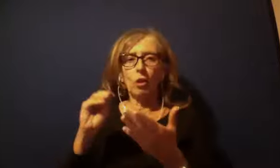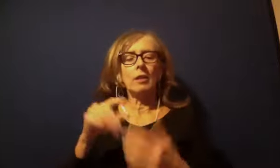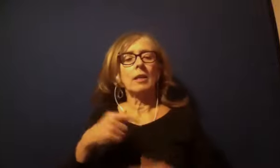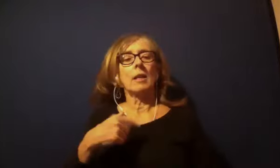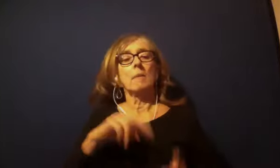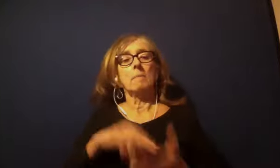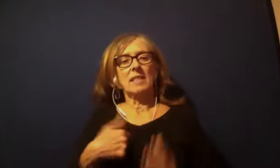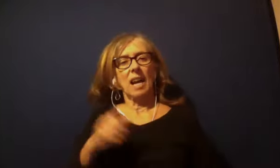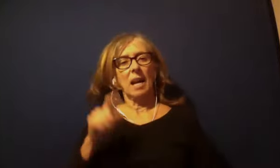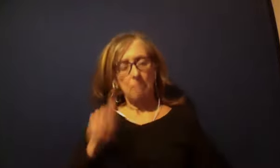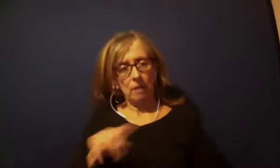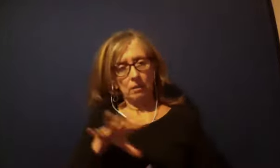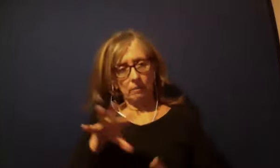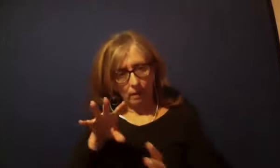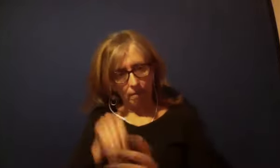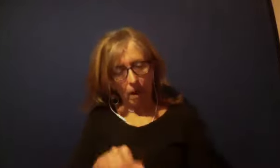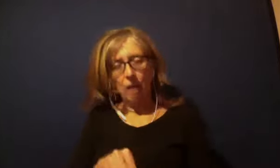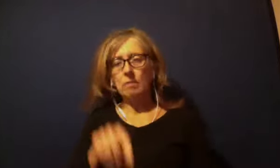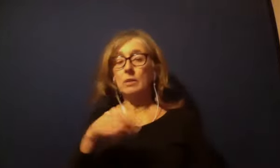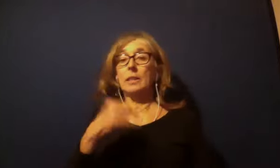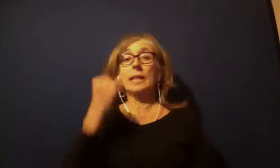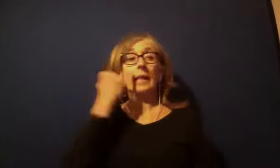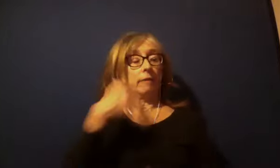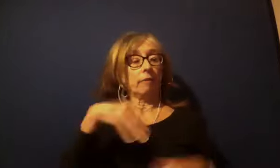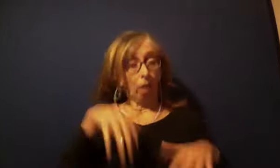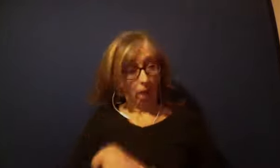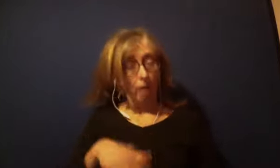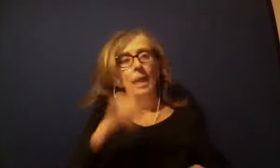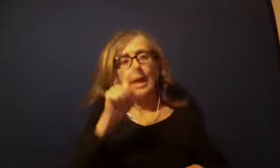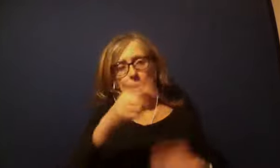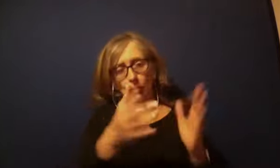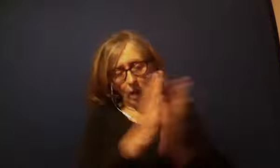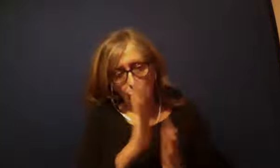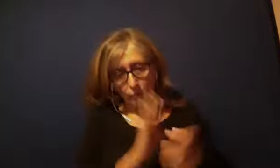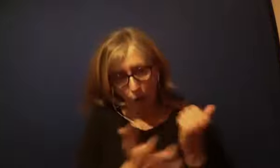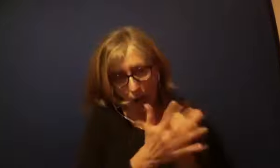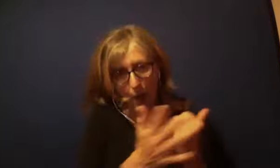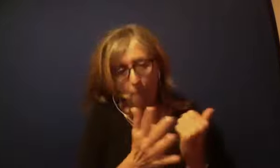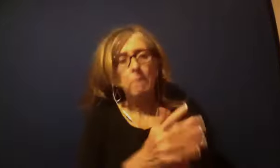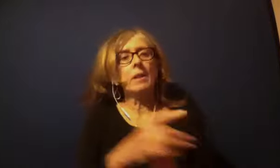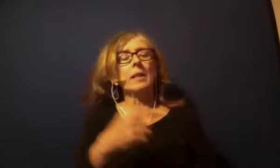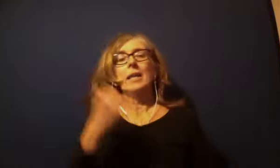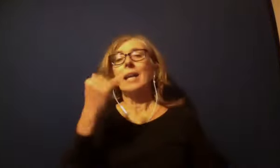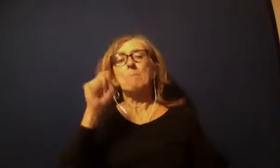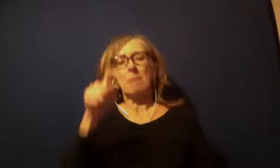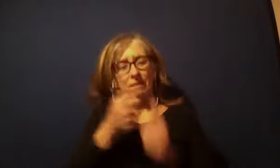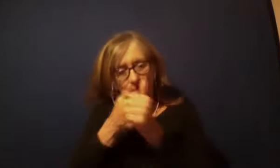I need to pick up the phone. I need to ask for help. I need to stay close to the program, follow the disciplines of it.